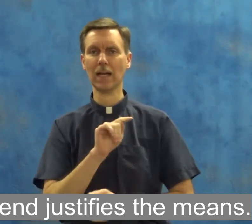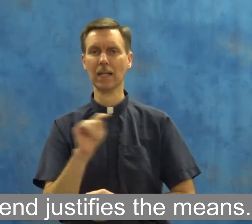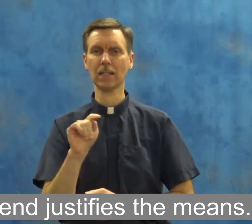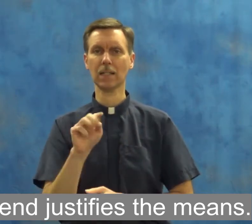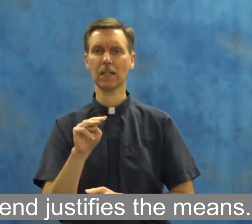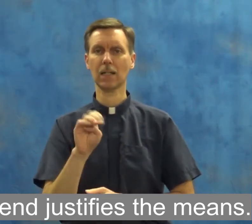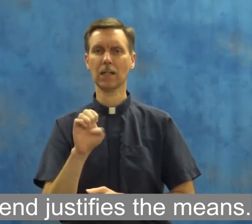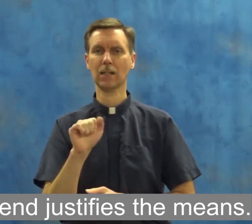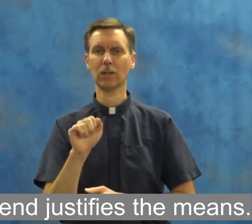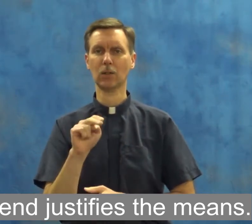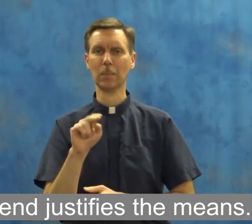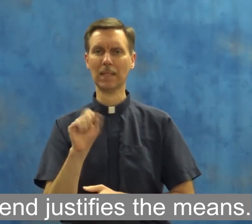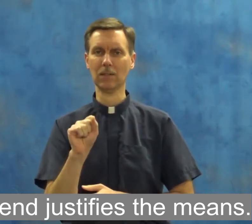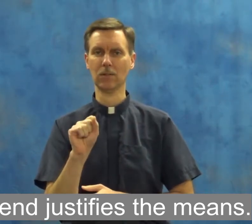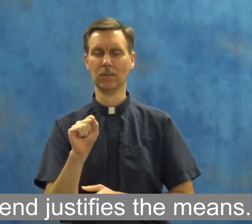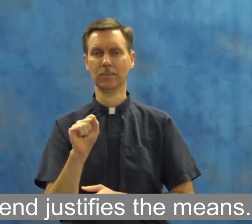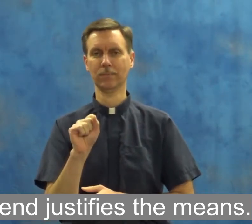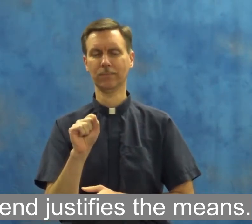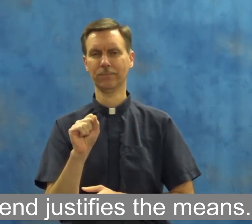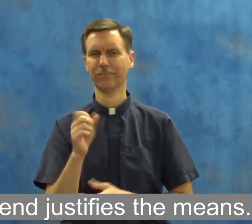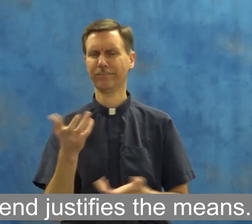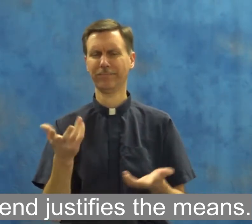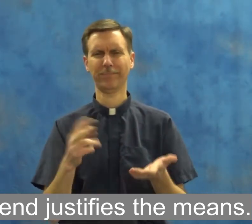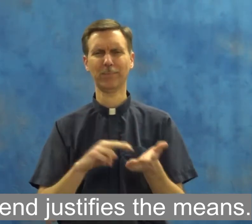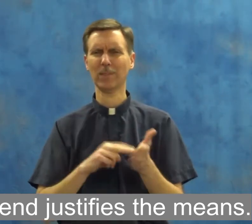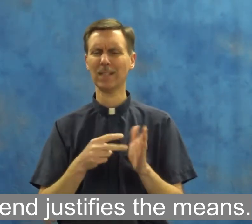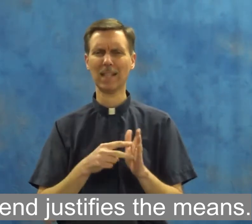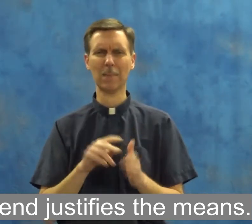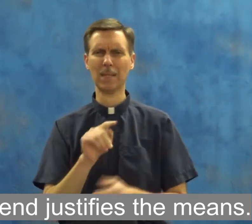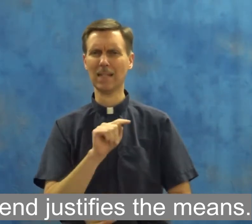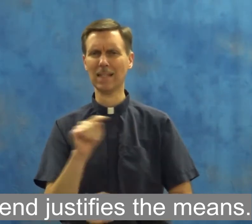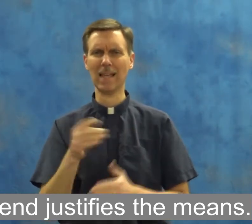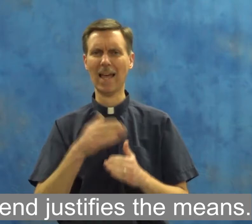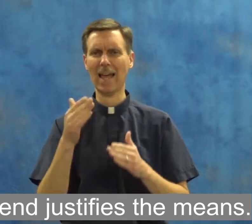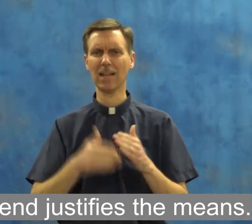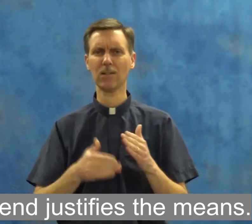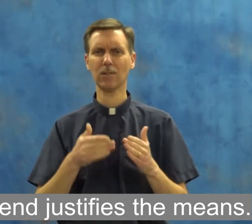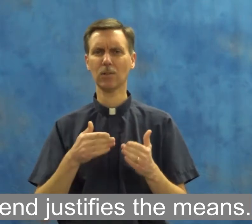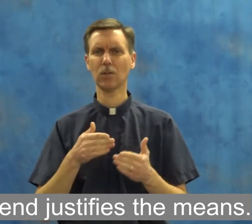justifies the means. What does that mean? The end